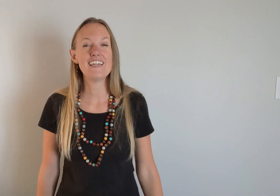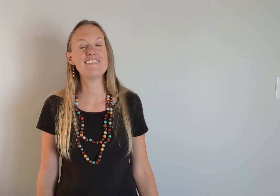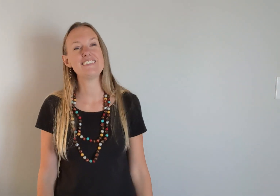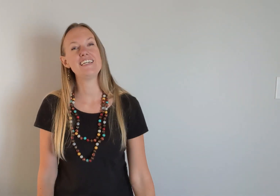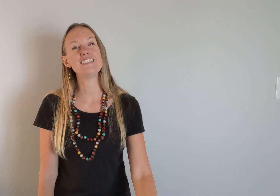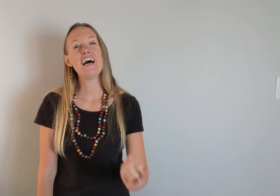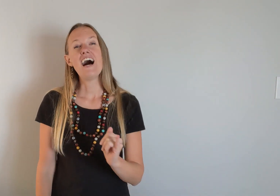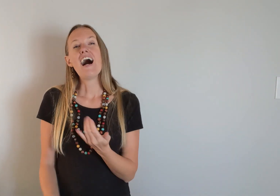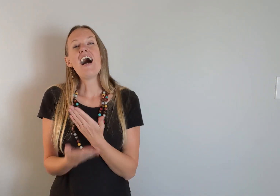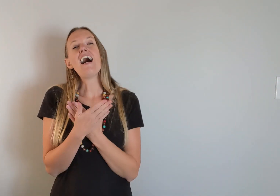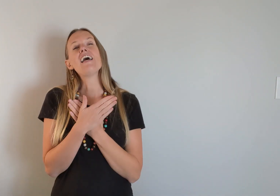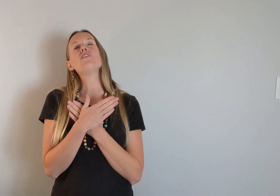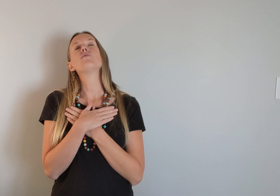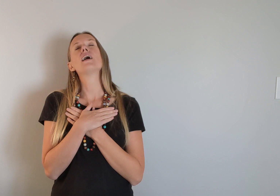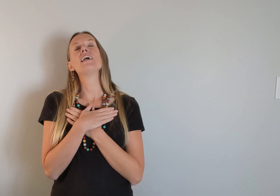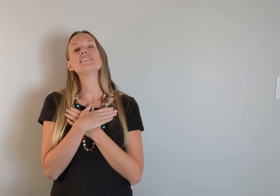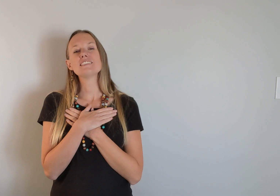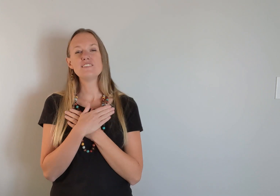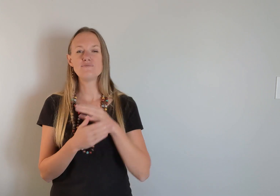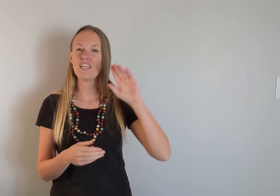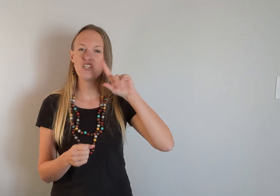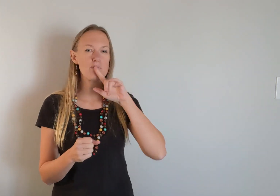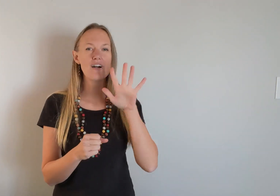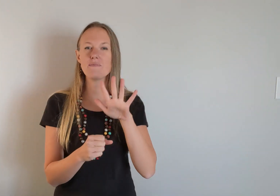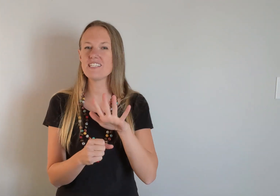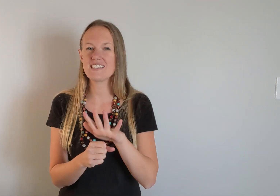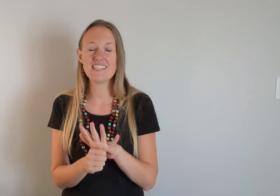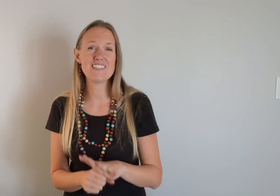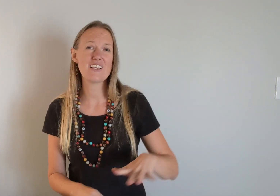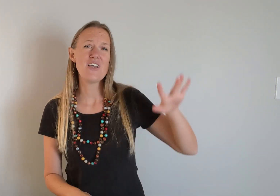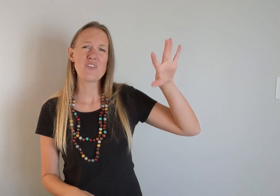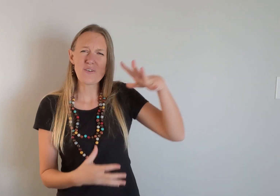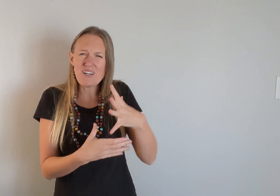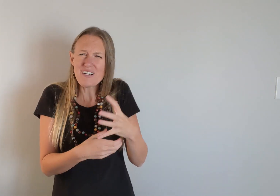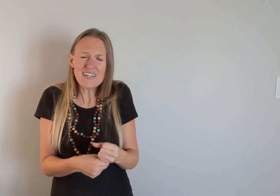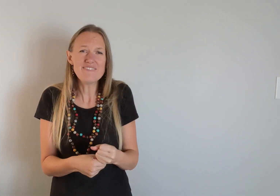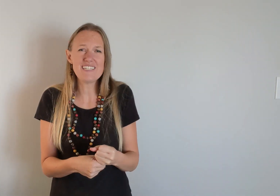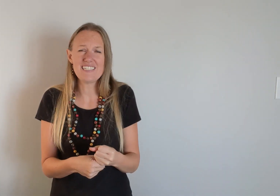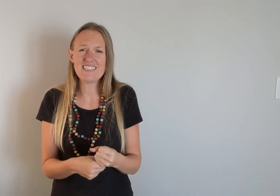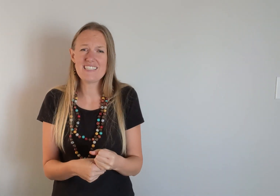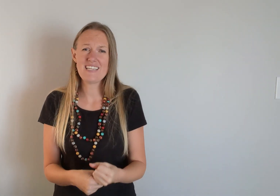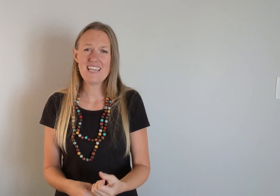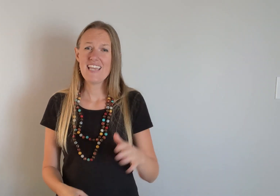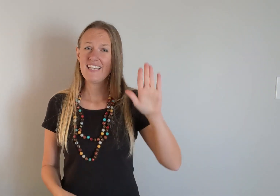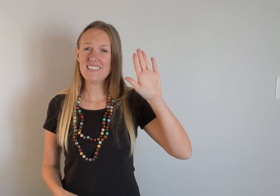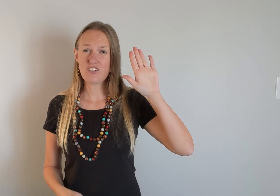it says, I rest in your promises. Your confidence,